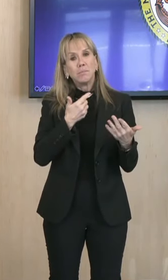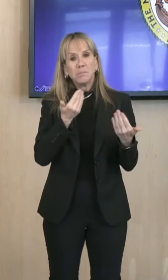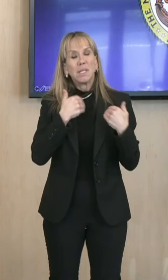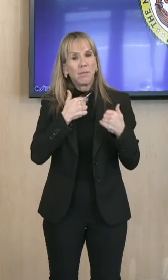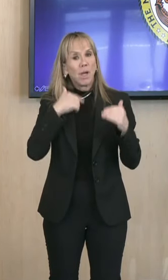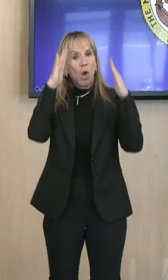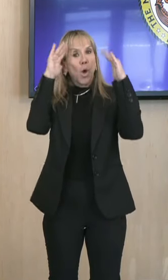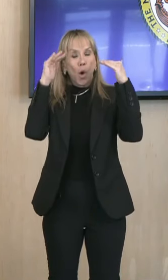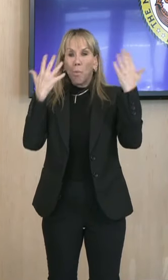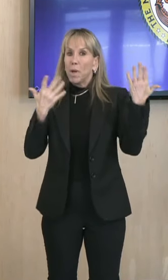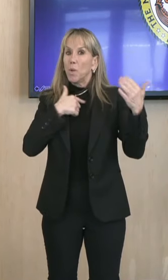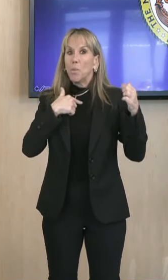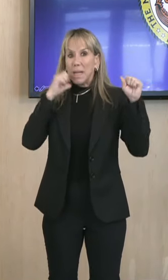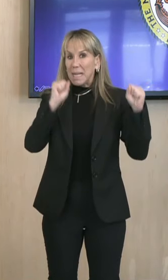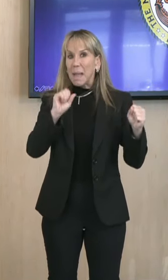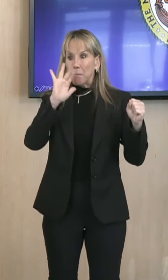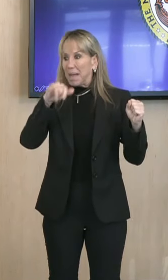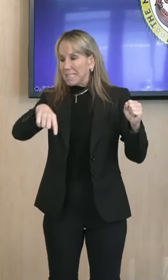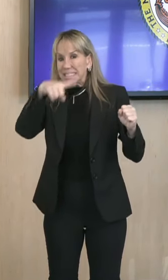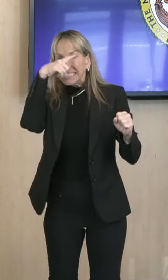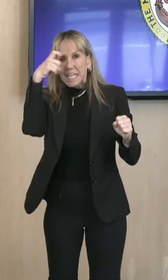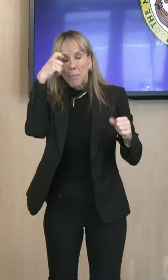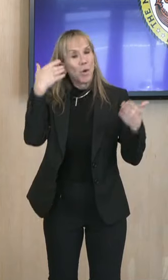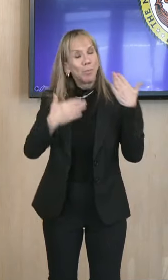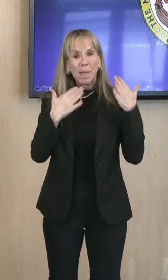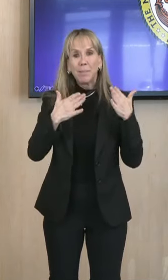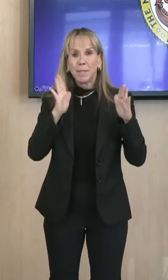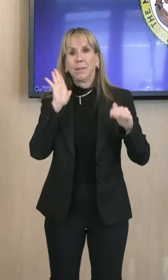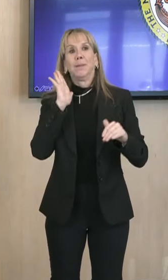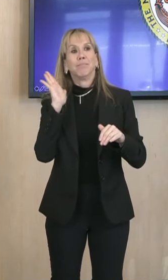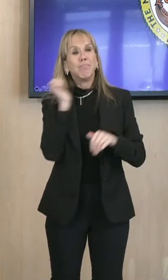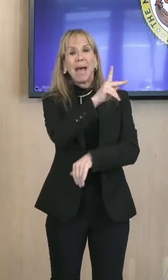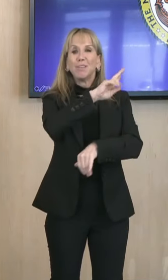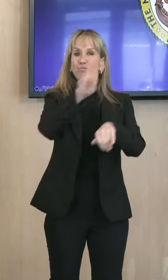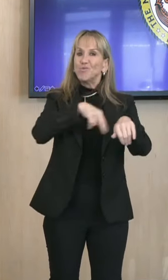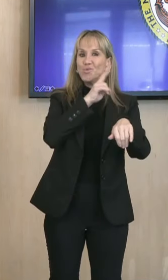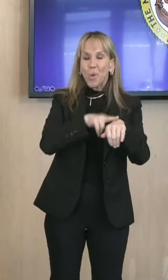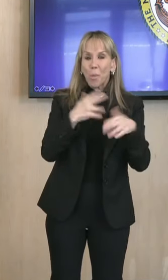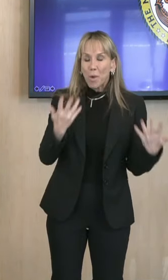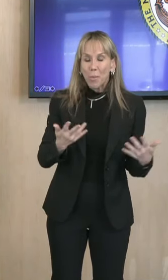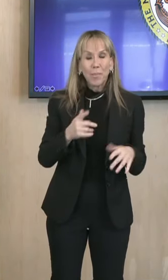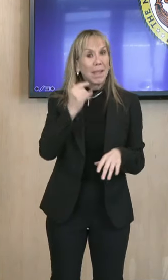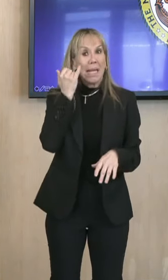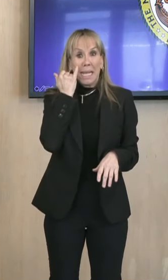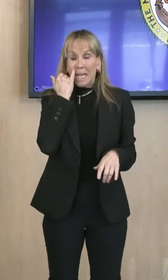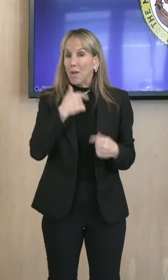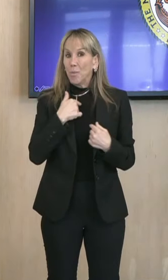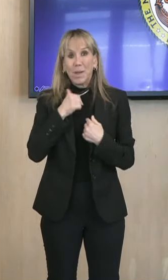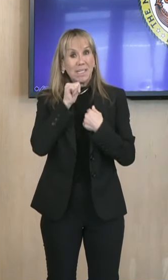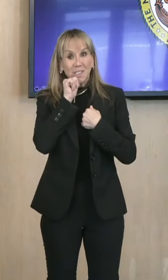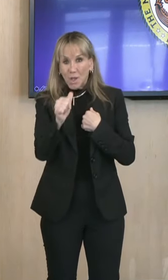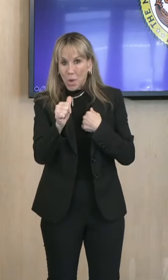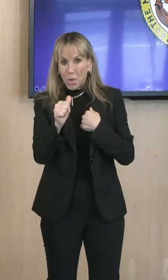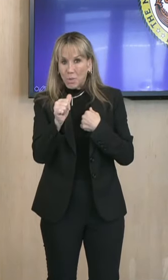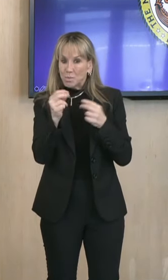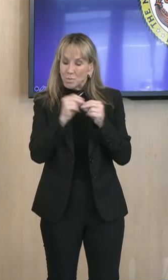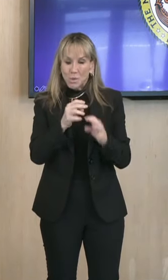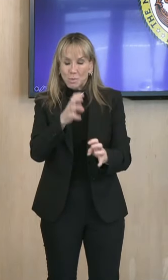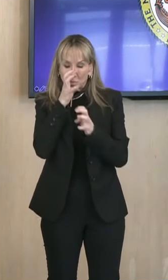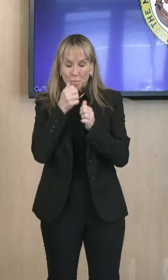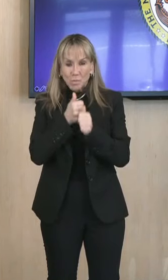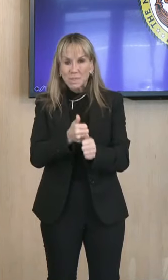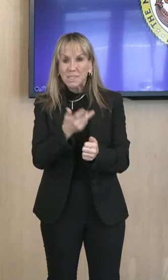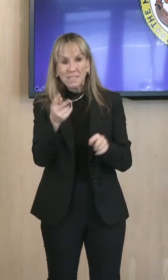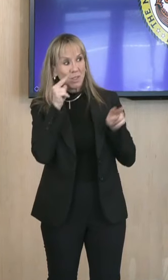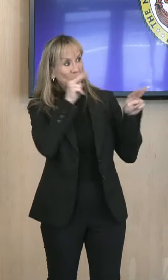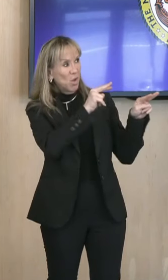some sense of normalcy by the summer. If we do not, then the modeling, the statistics, the trajectories could lead